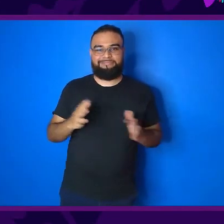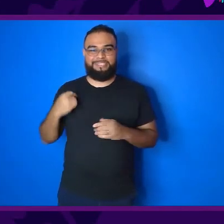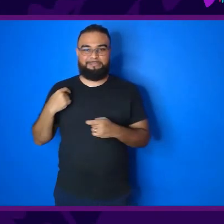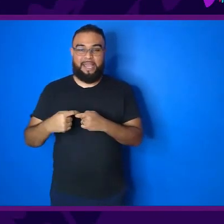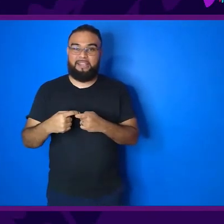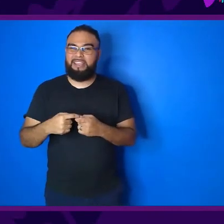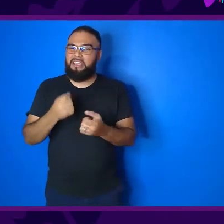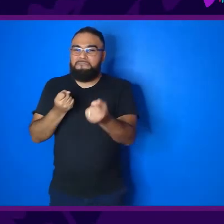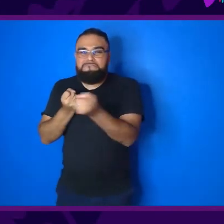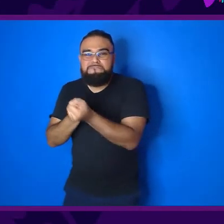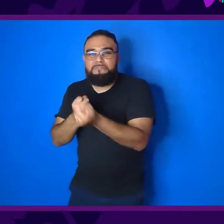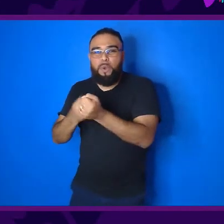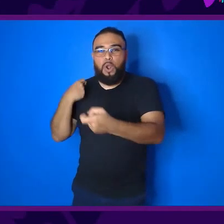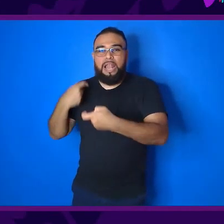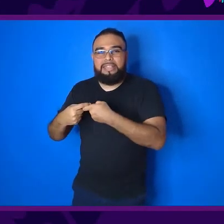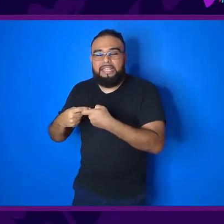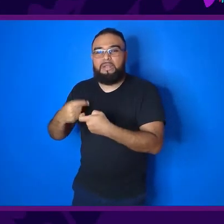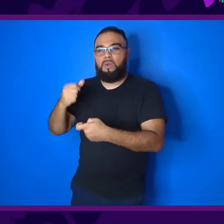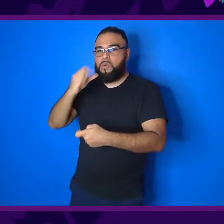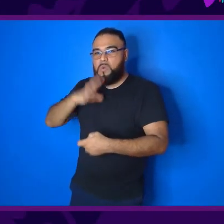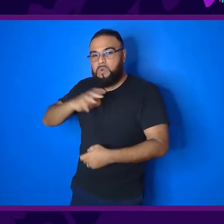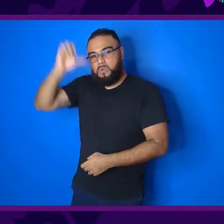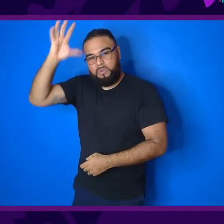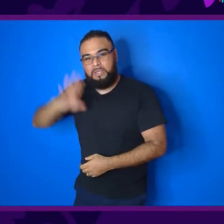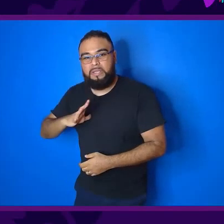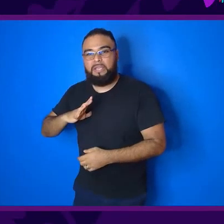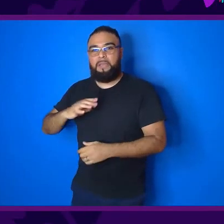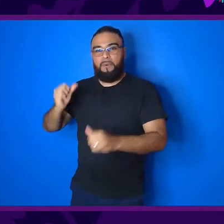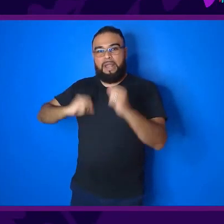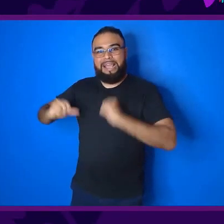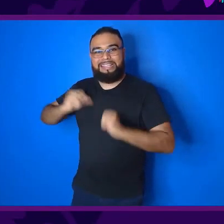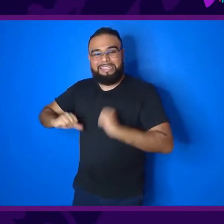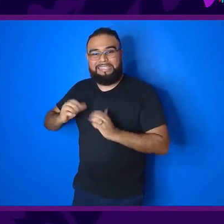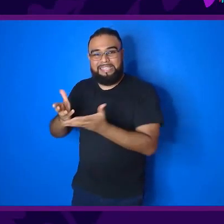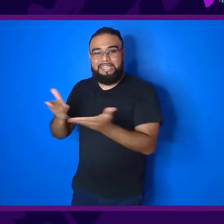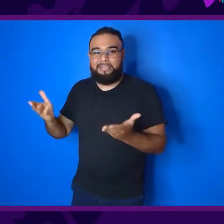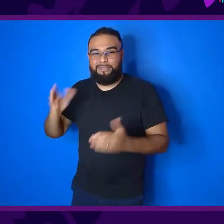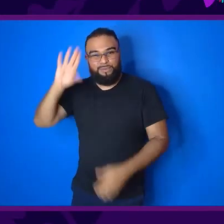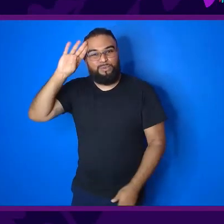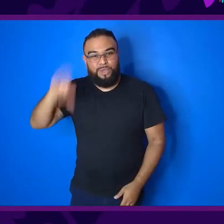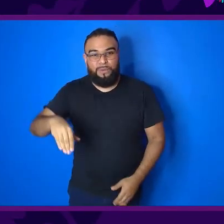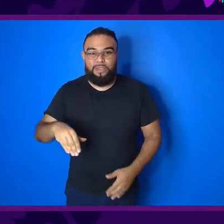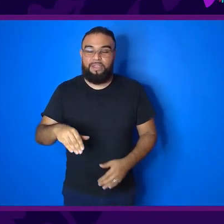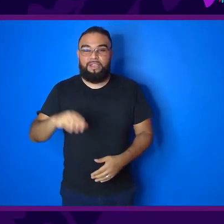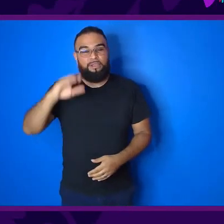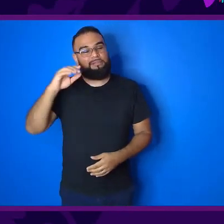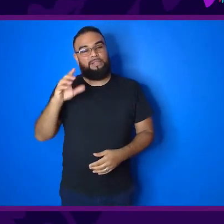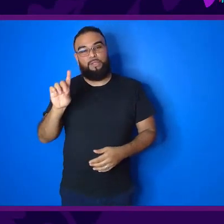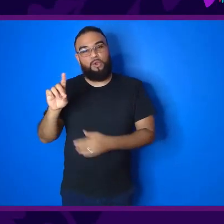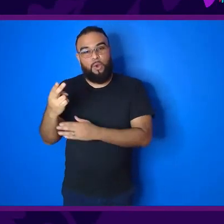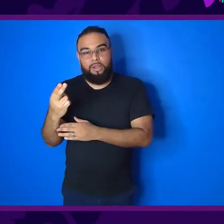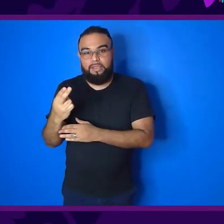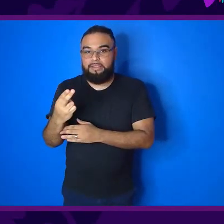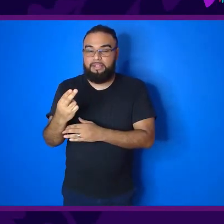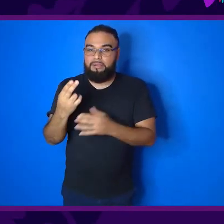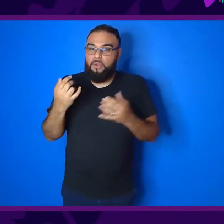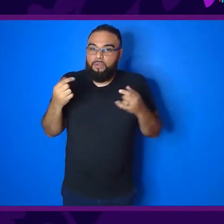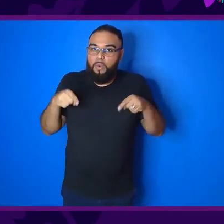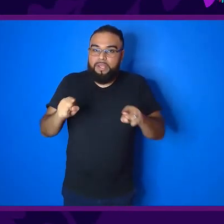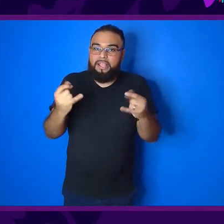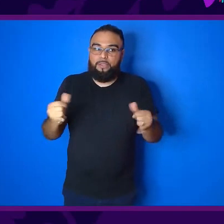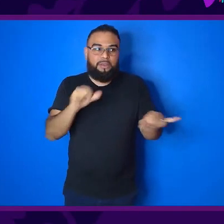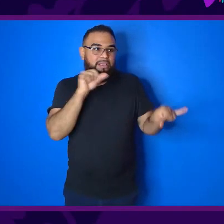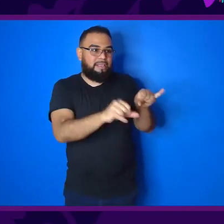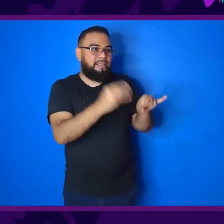las latinas, por las actrices, you know. Espero que estés muy bien, Dolores, que esta cuarentena te haya